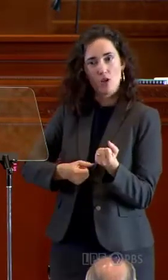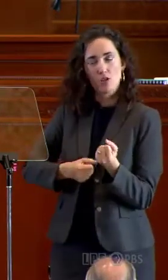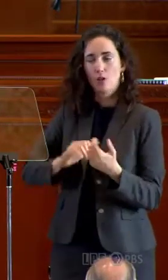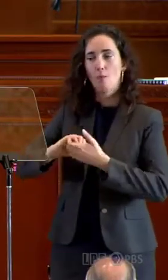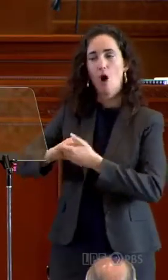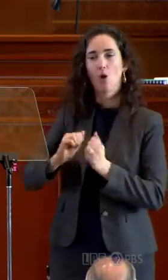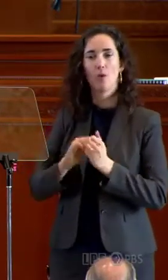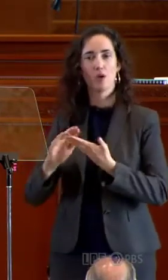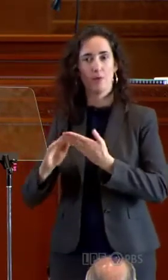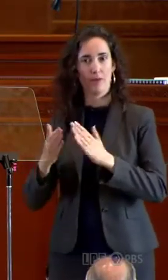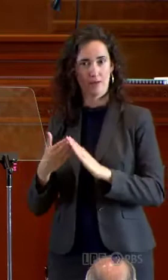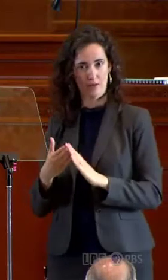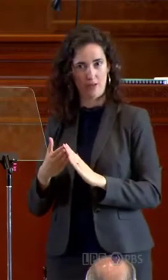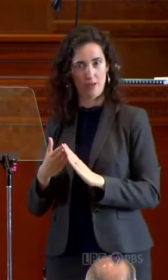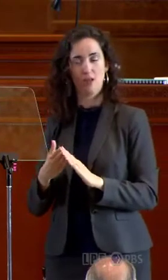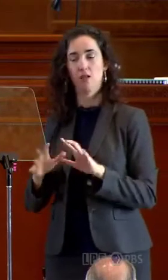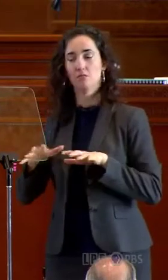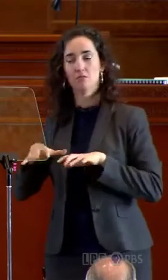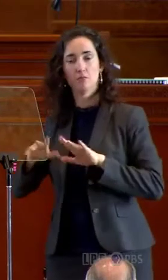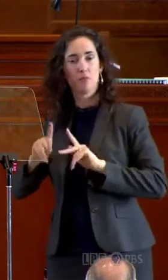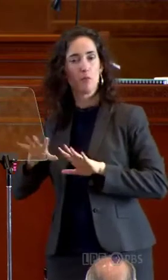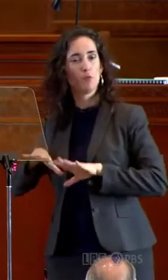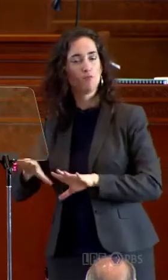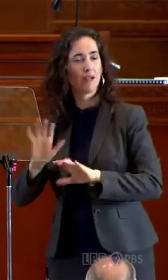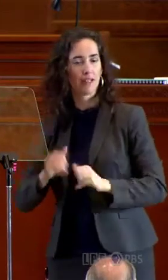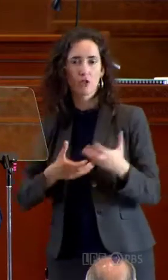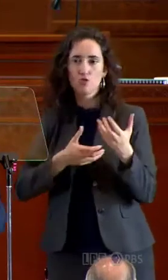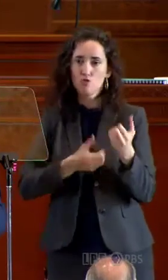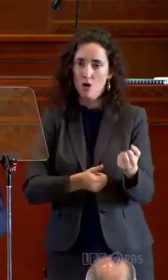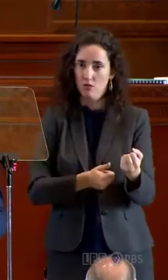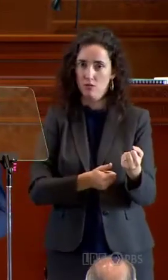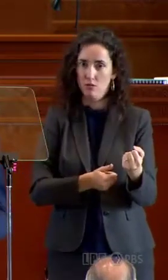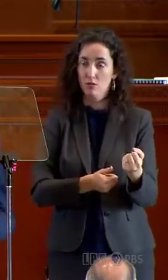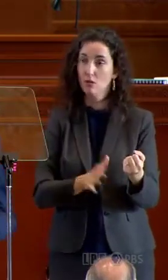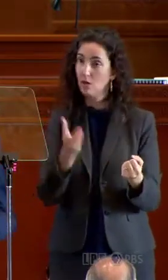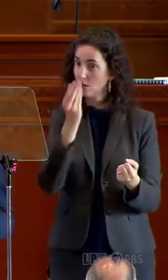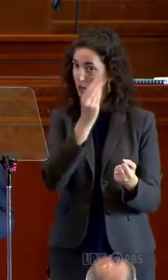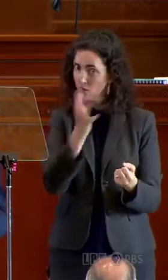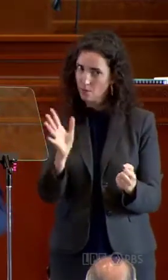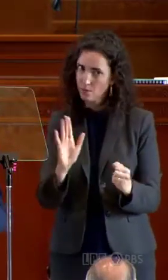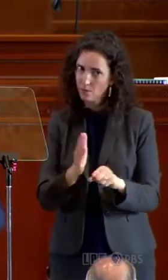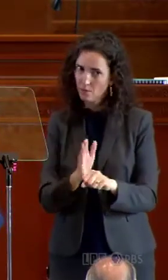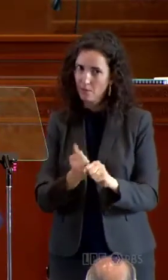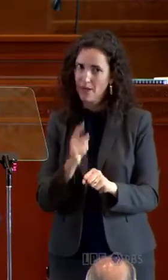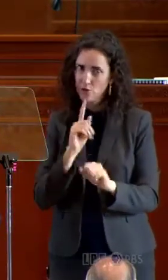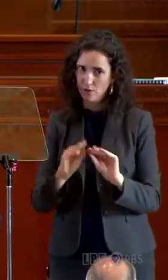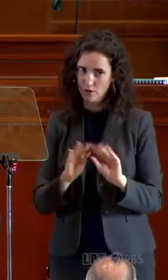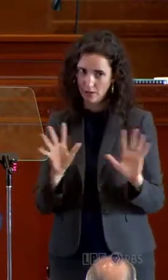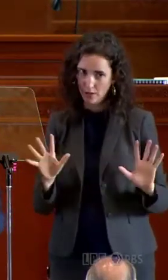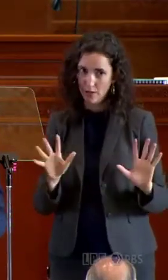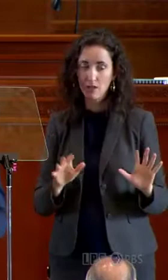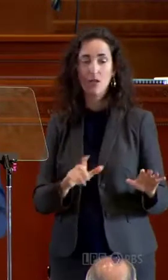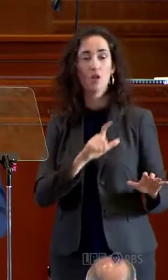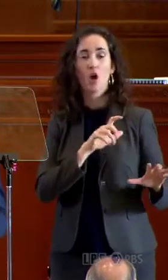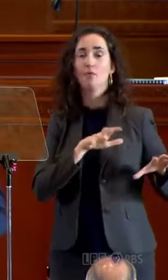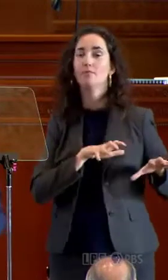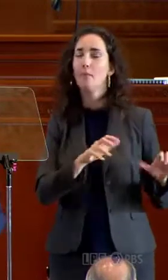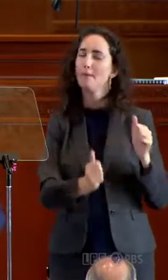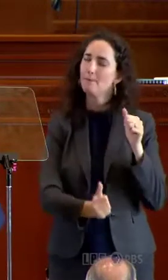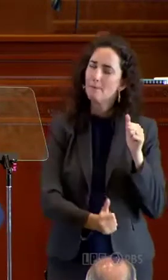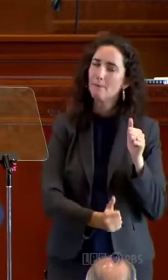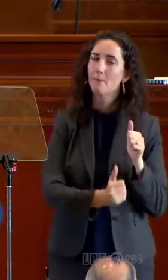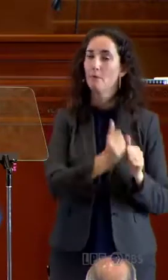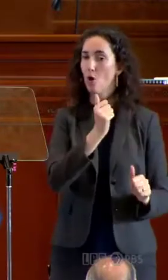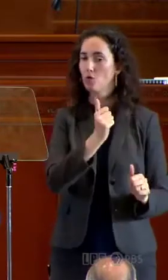communities and have the trust of the public. And let me be clear, the overwhelming majority of our law enforcement